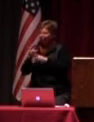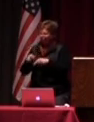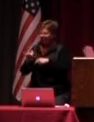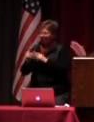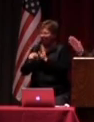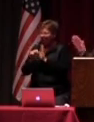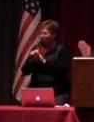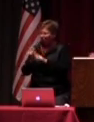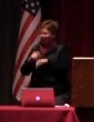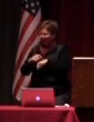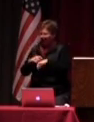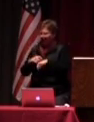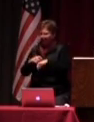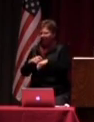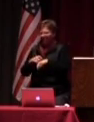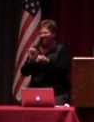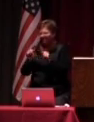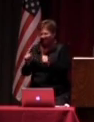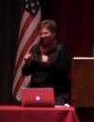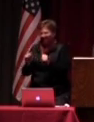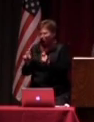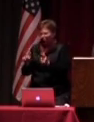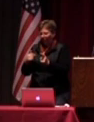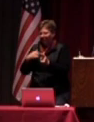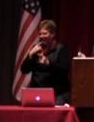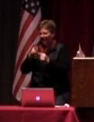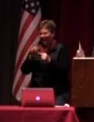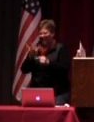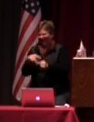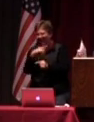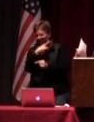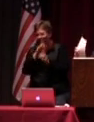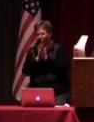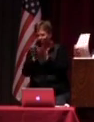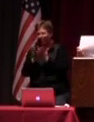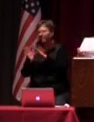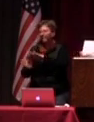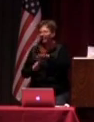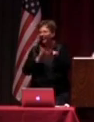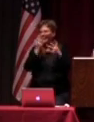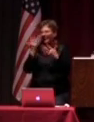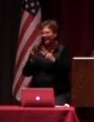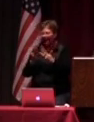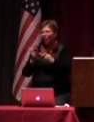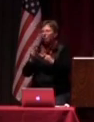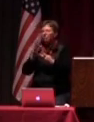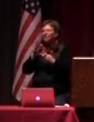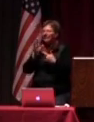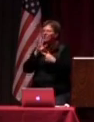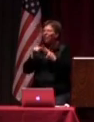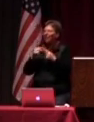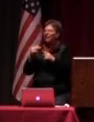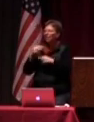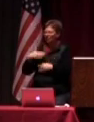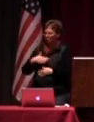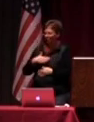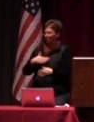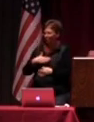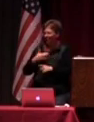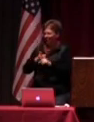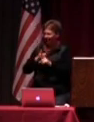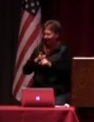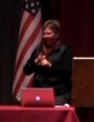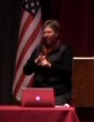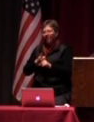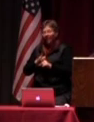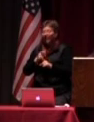period. That's all I'll say about the historians' debates. Now, let's try to put Napoleon in context a little bit. It's